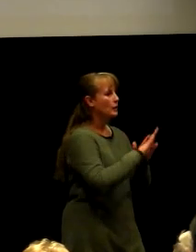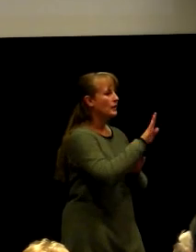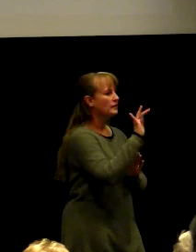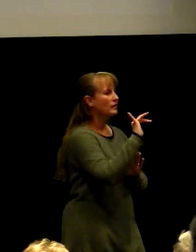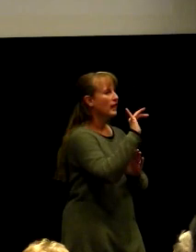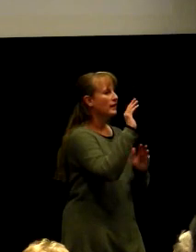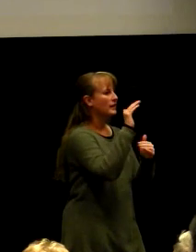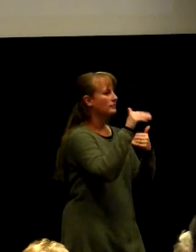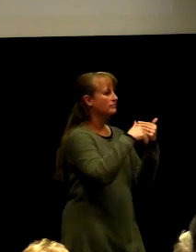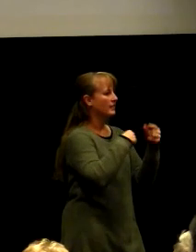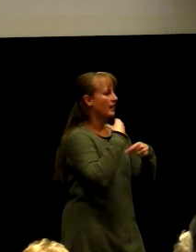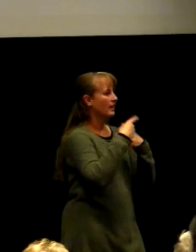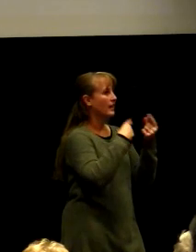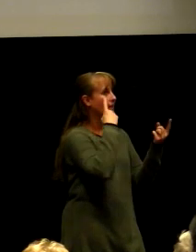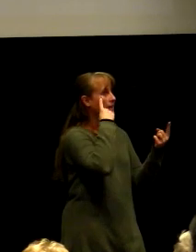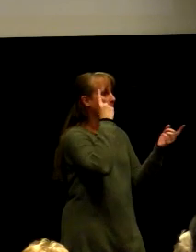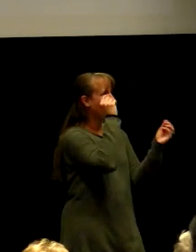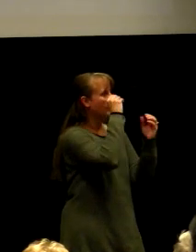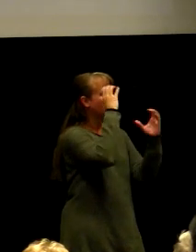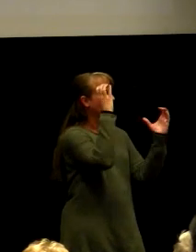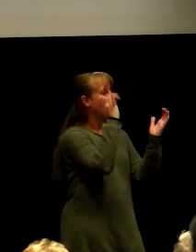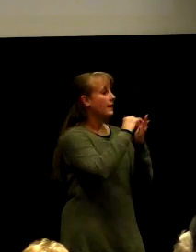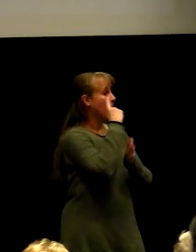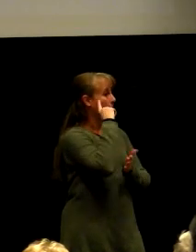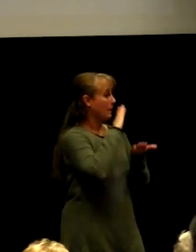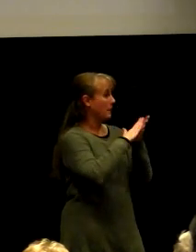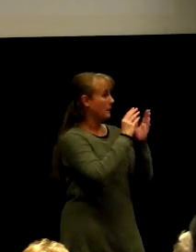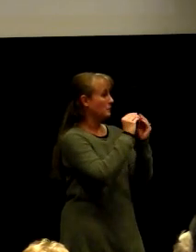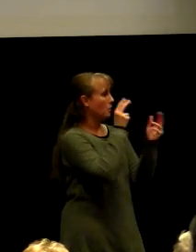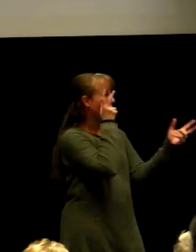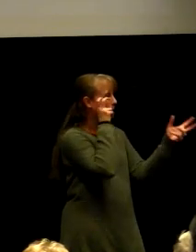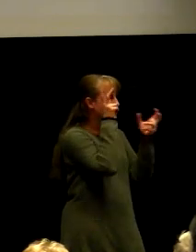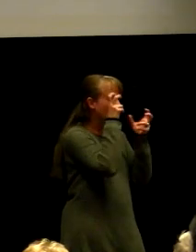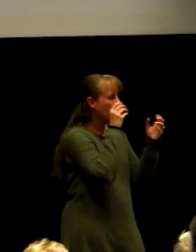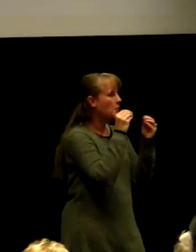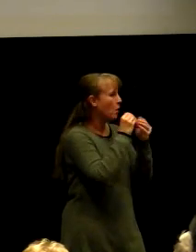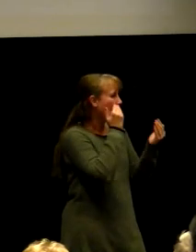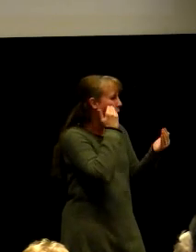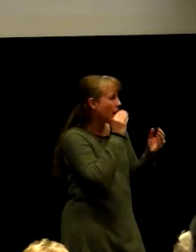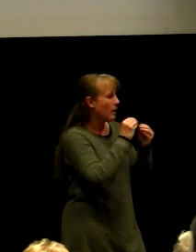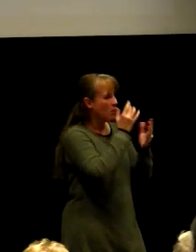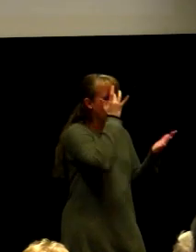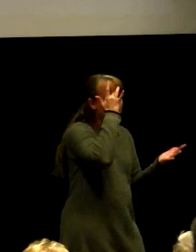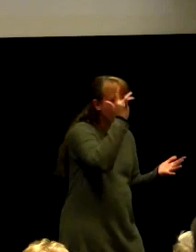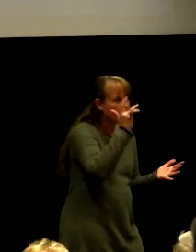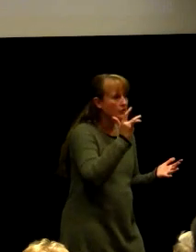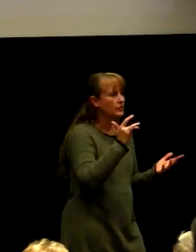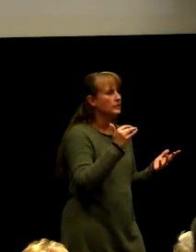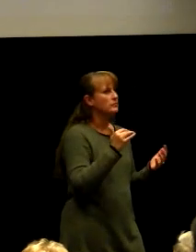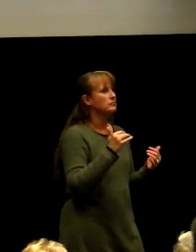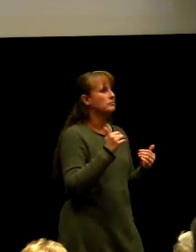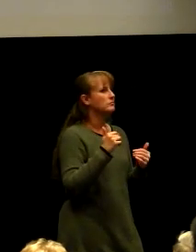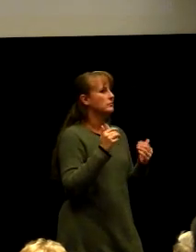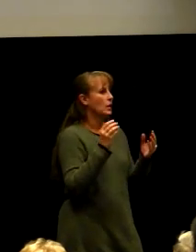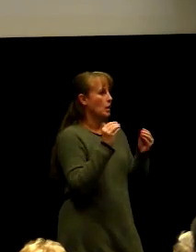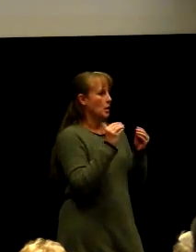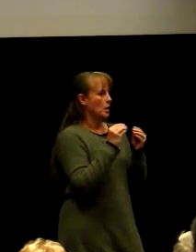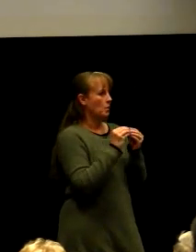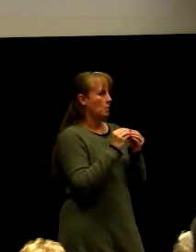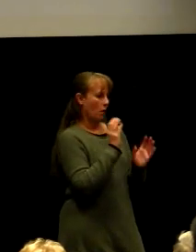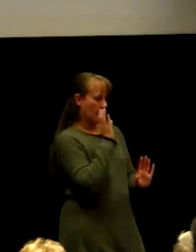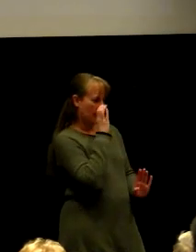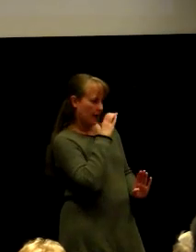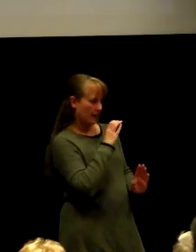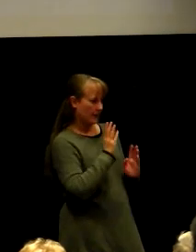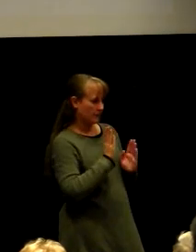galactic mind. And that mind becomes more perceptive, more aware, more intelligent, the more alien kind